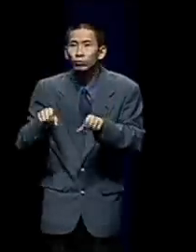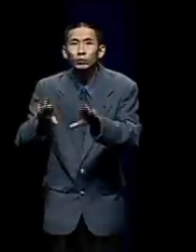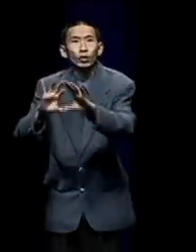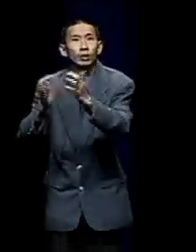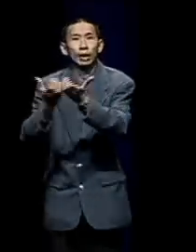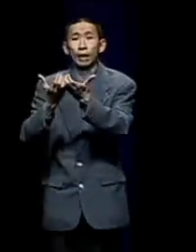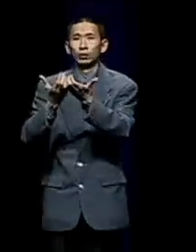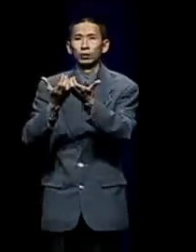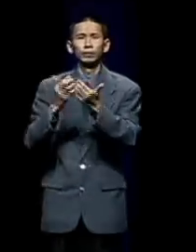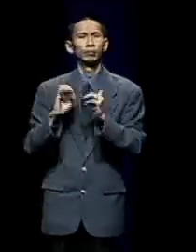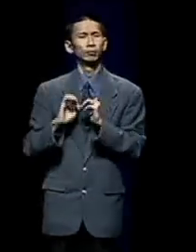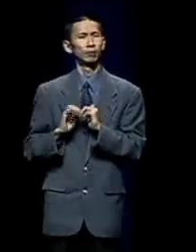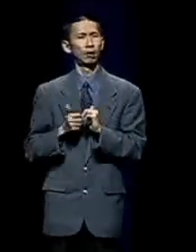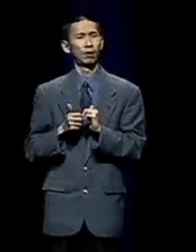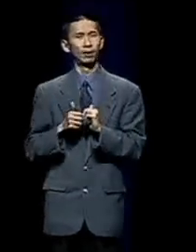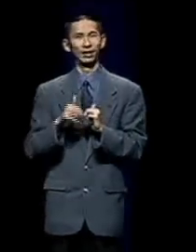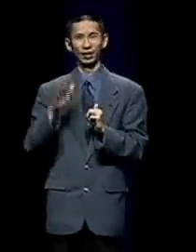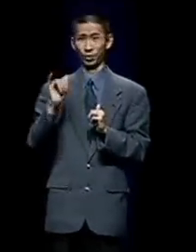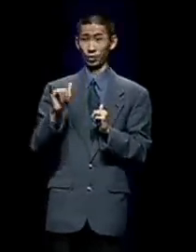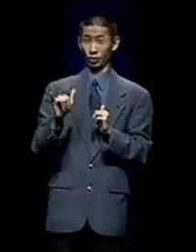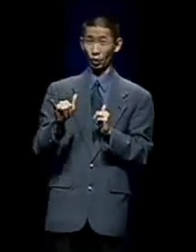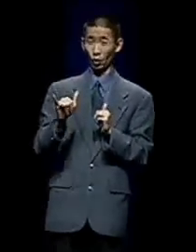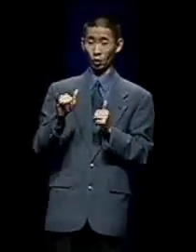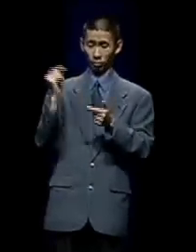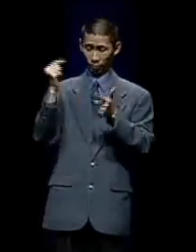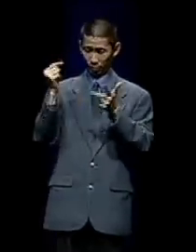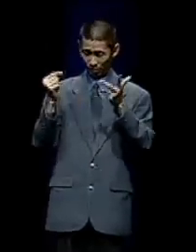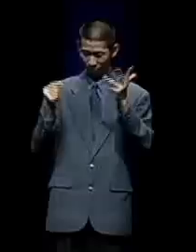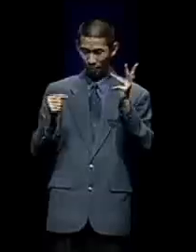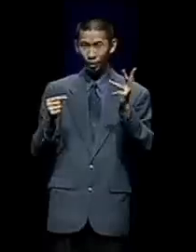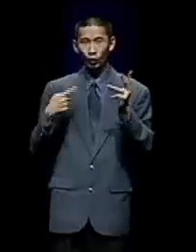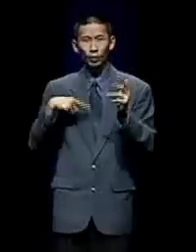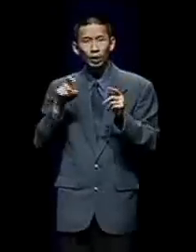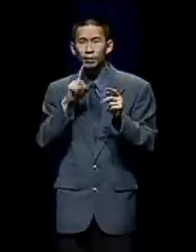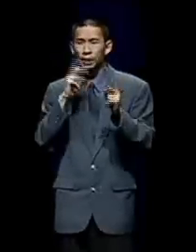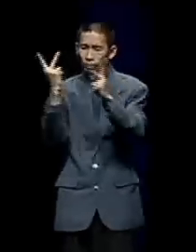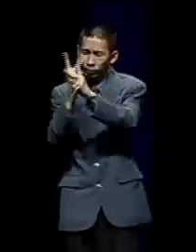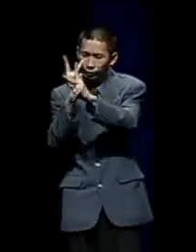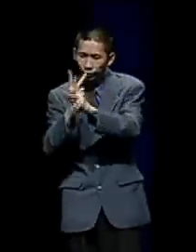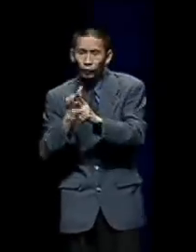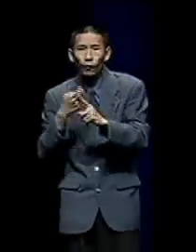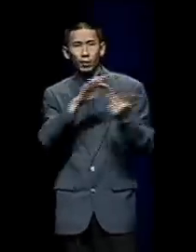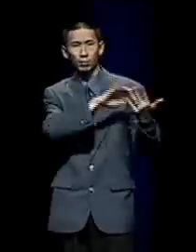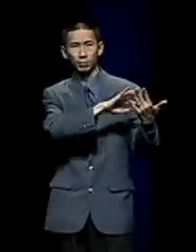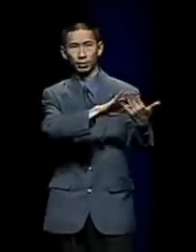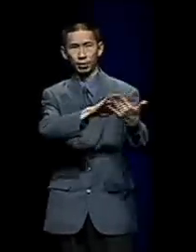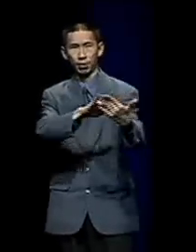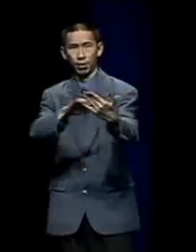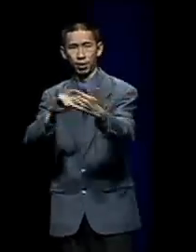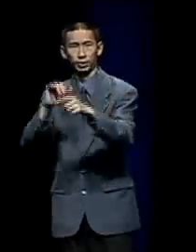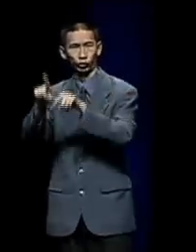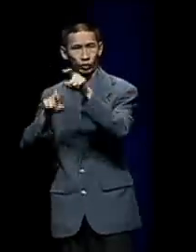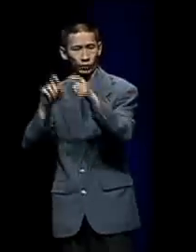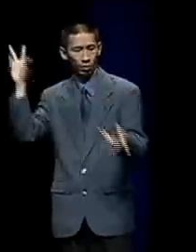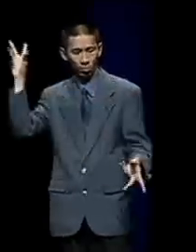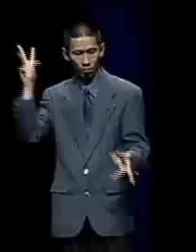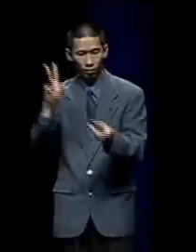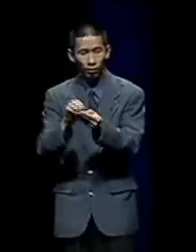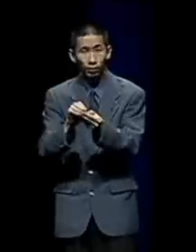else? Those things have to be extracted from the data. And again, this list of specialized knowledge